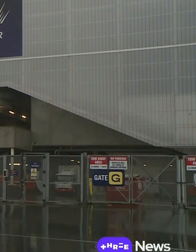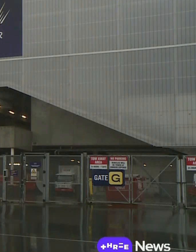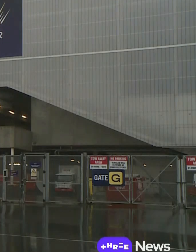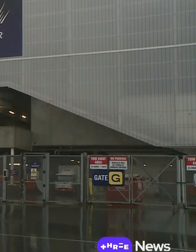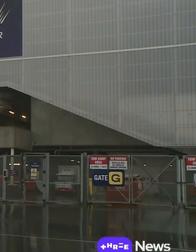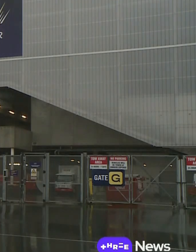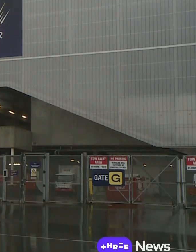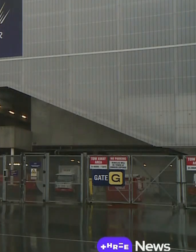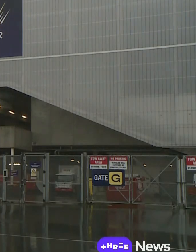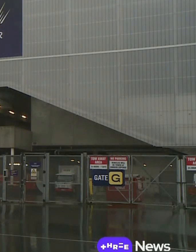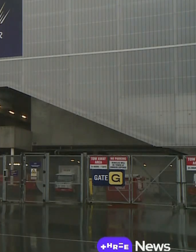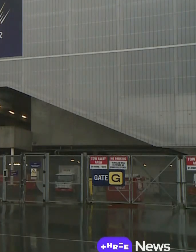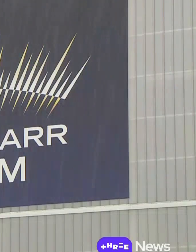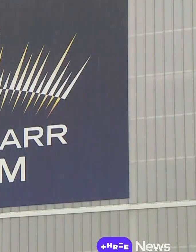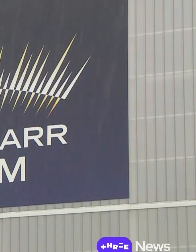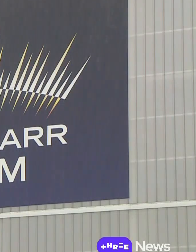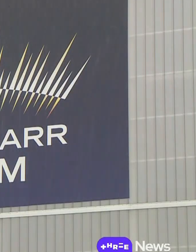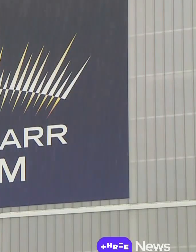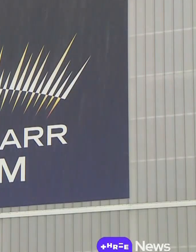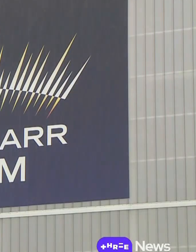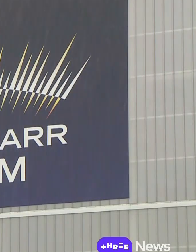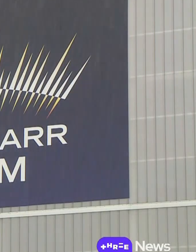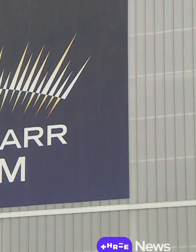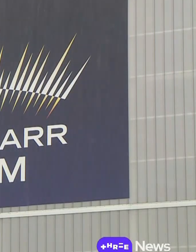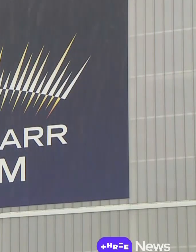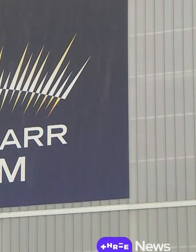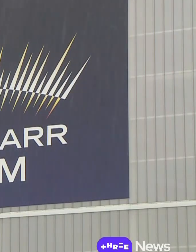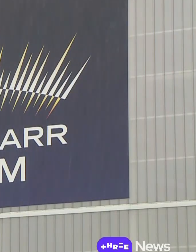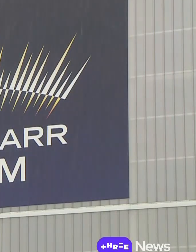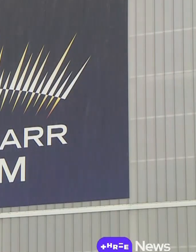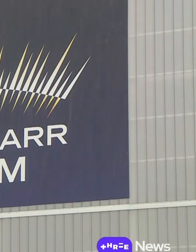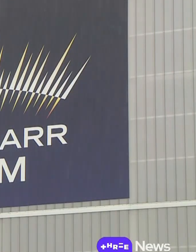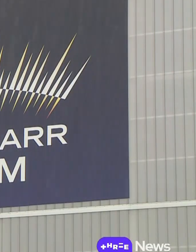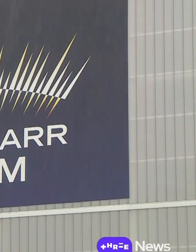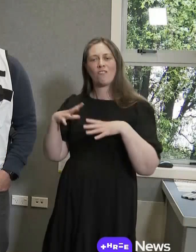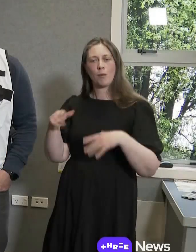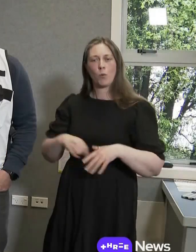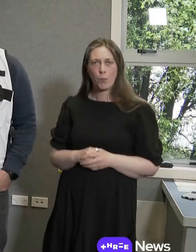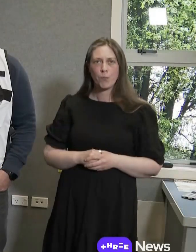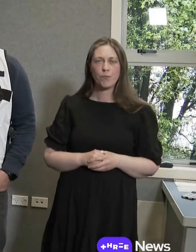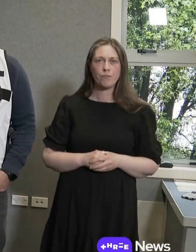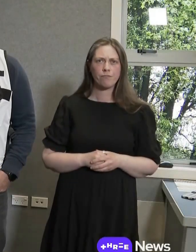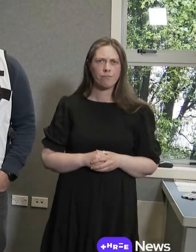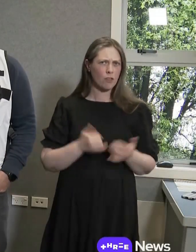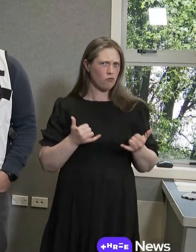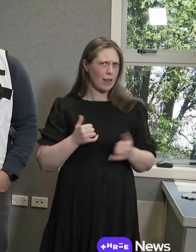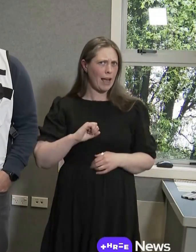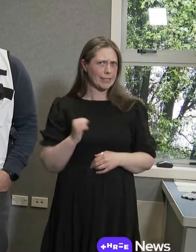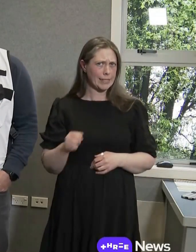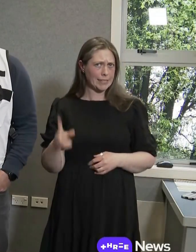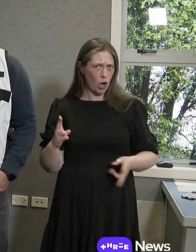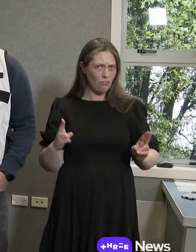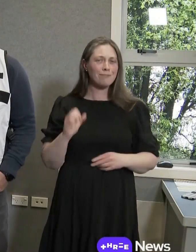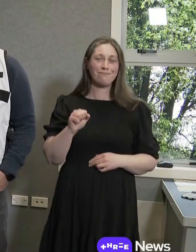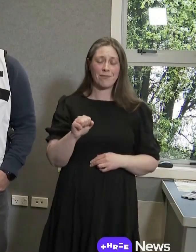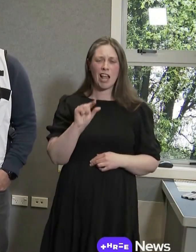stranded in Dunedin, we ask you to go to Forsyth Bar Stadium for any welfare support shelter that you need. But at this stage, Dunedin's essentially cut off. Yeah, we're a bit